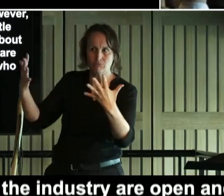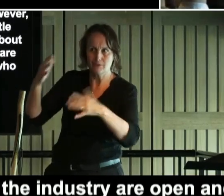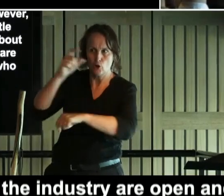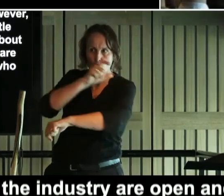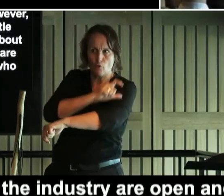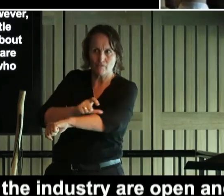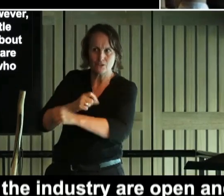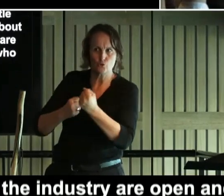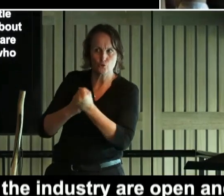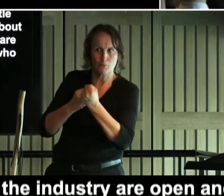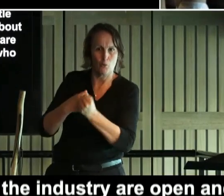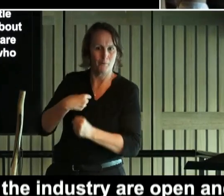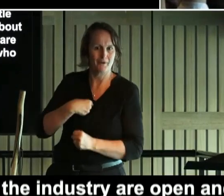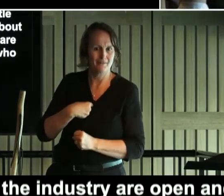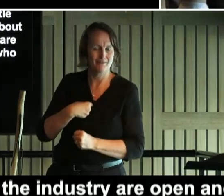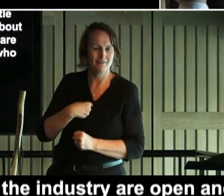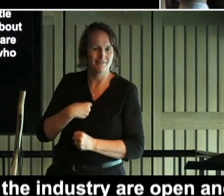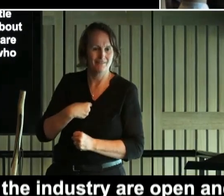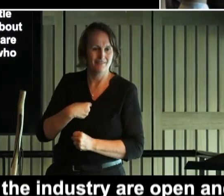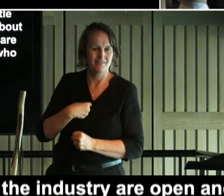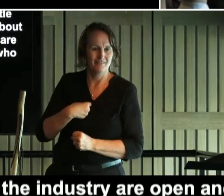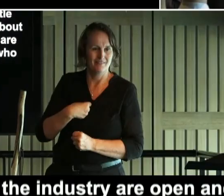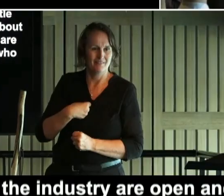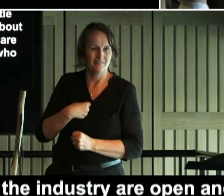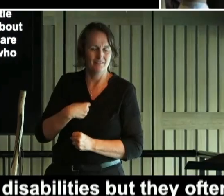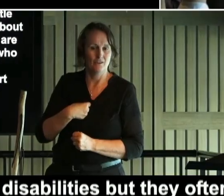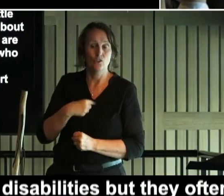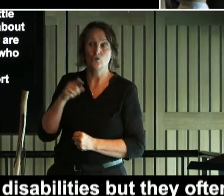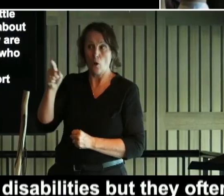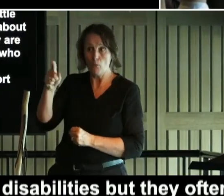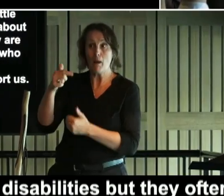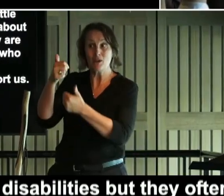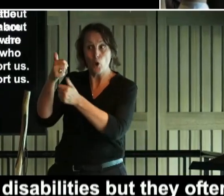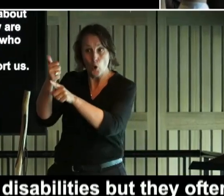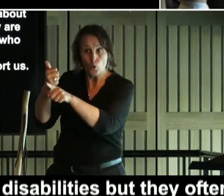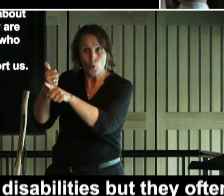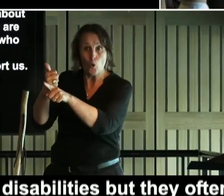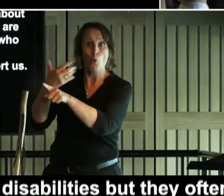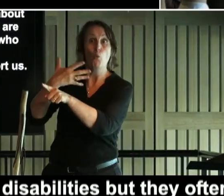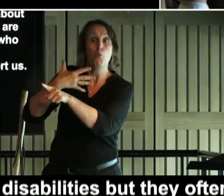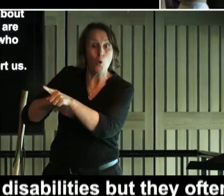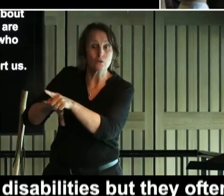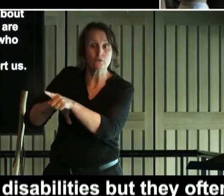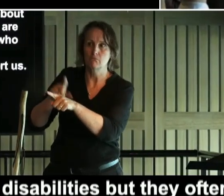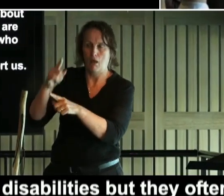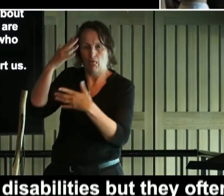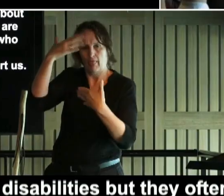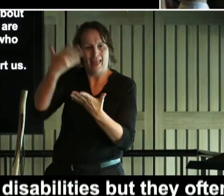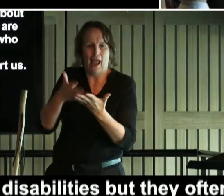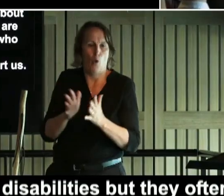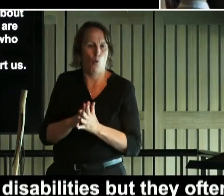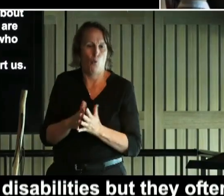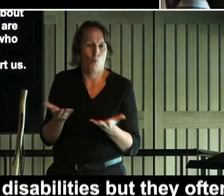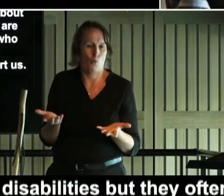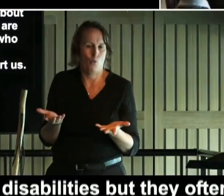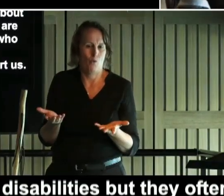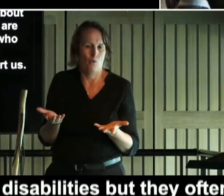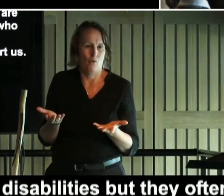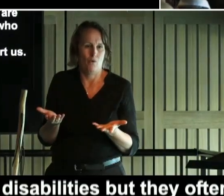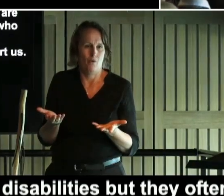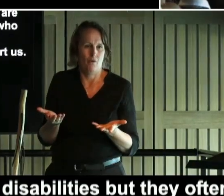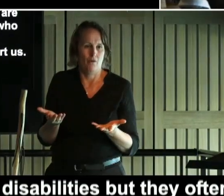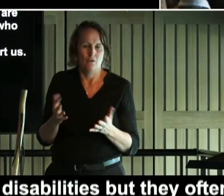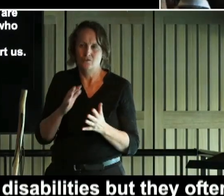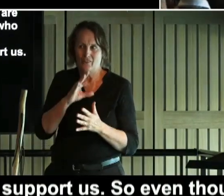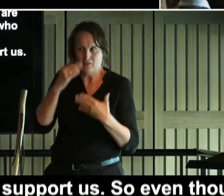properly support us. So even though the intention is there, the practical knowledge and familiarity aren't